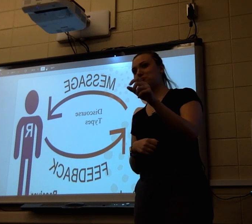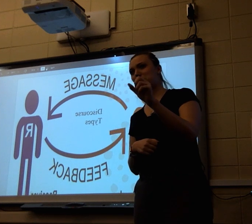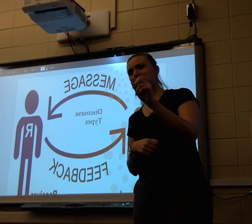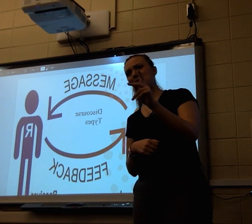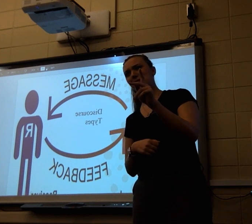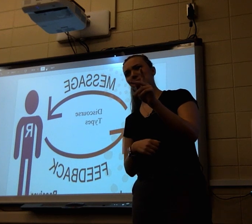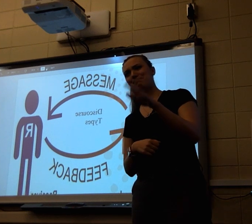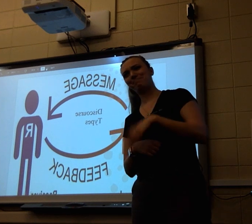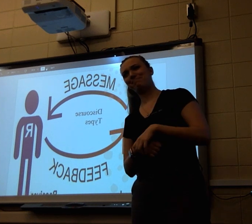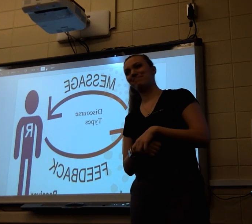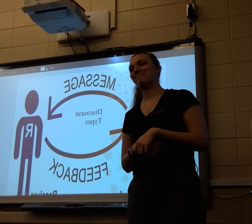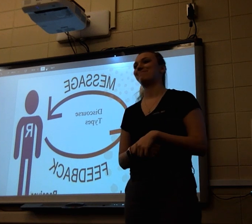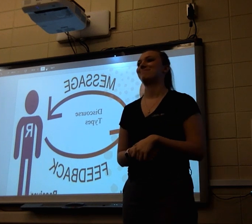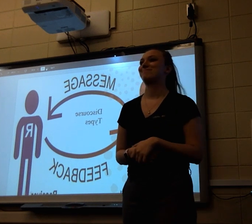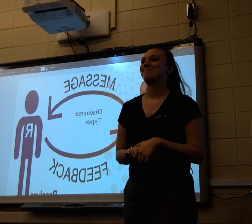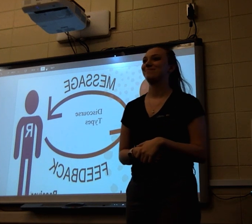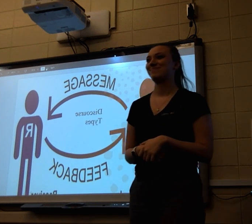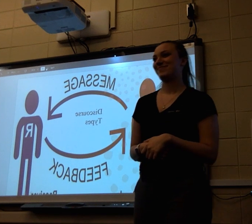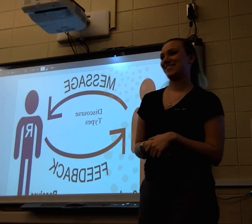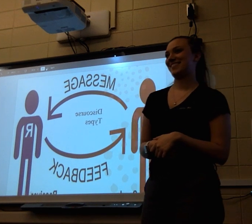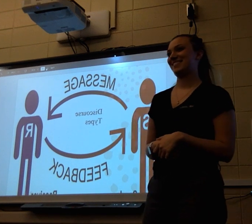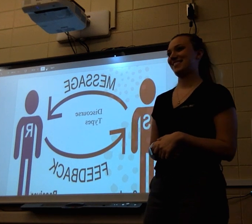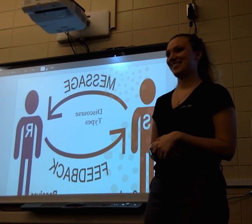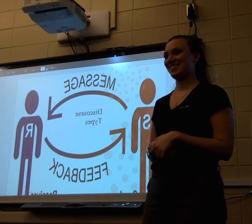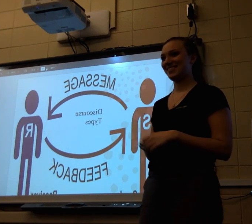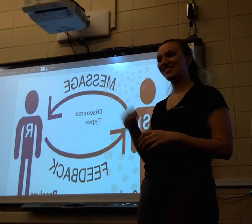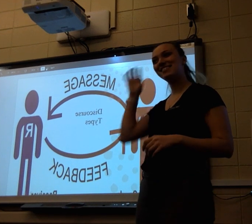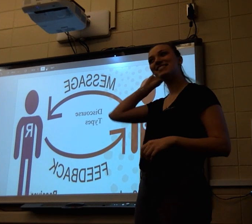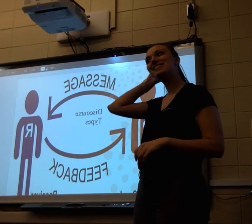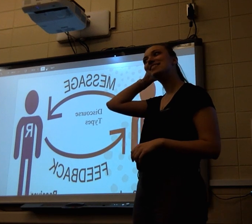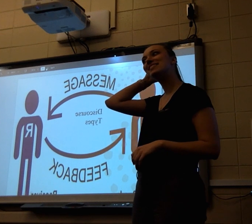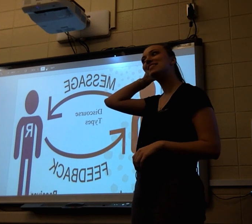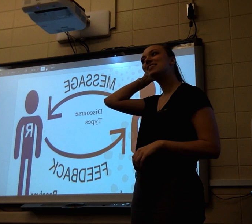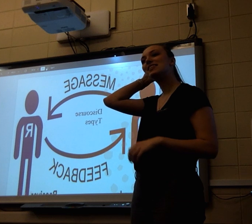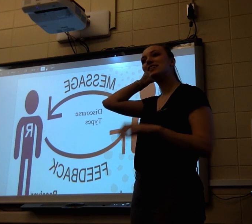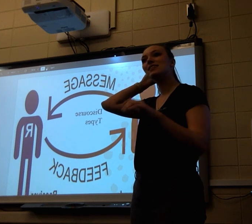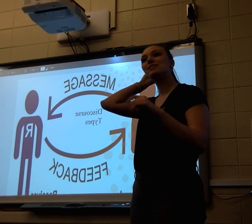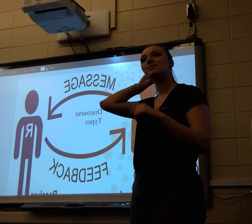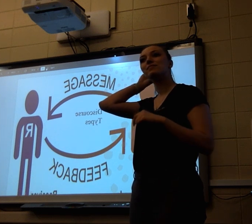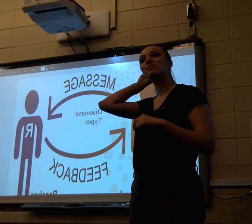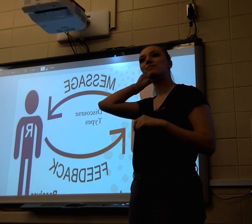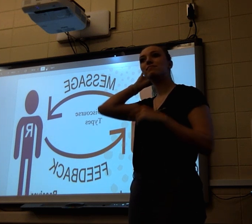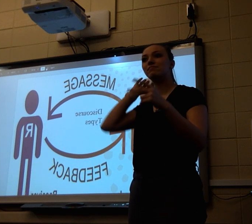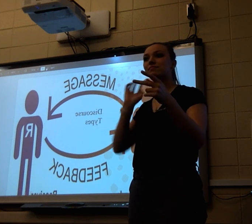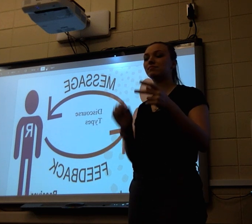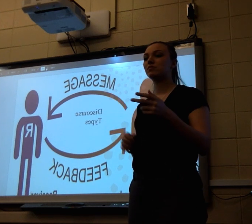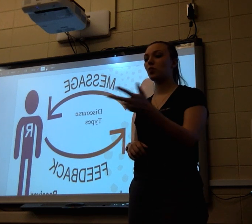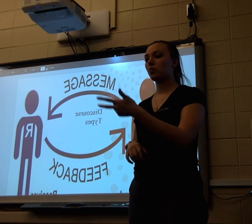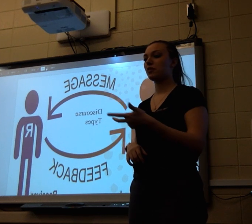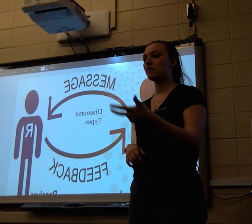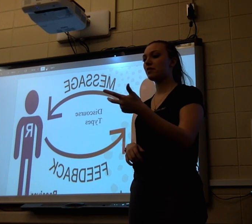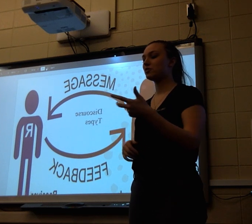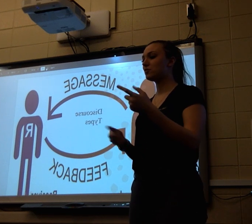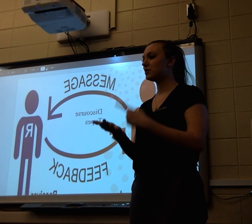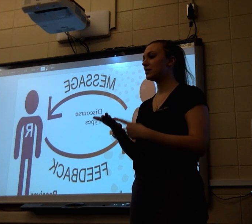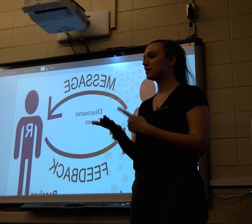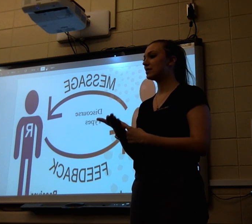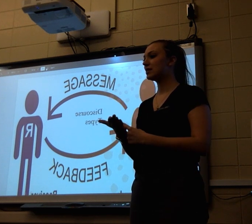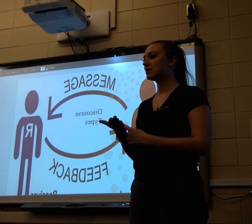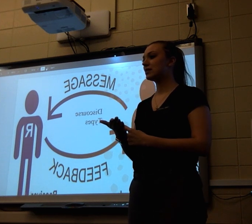with me. All right. So Tamaje and Jacqueline and I were having a conversation about argumentative and